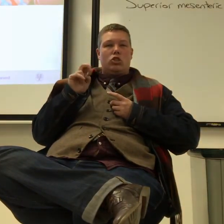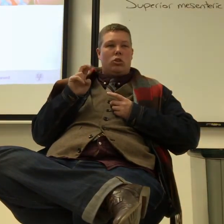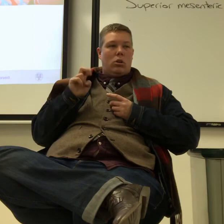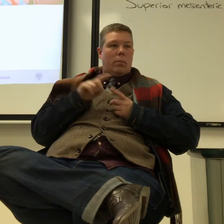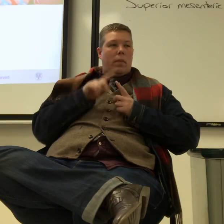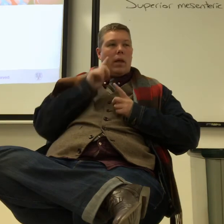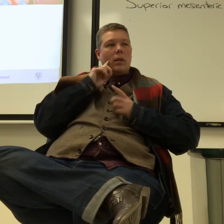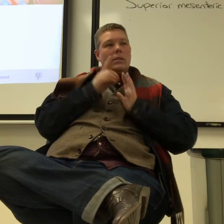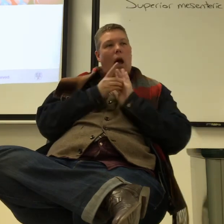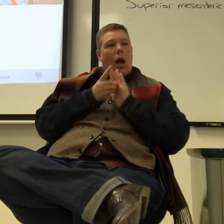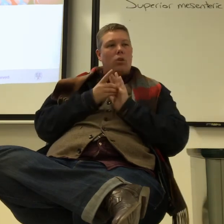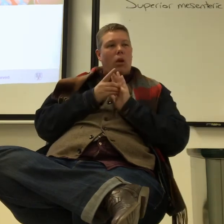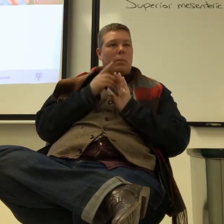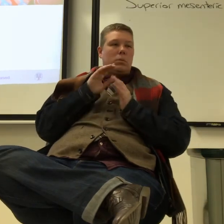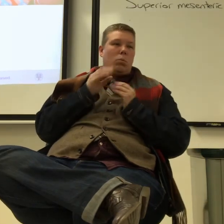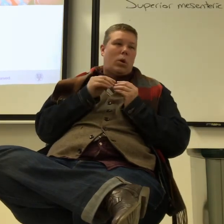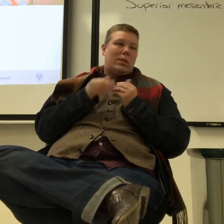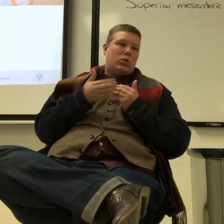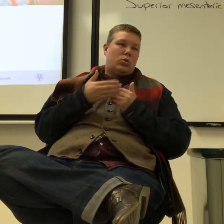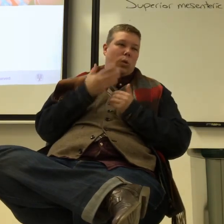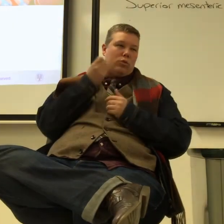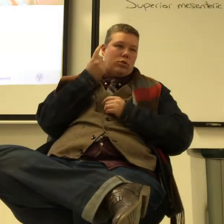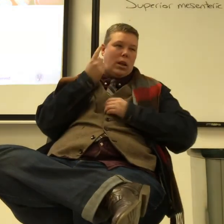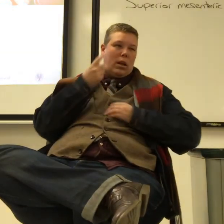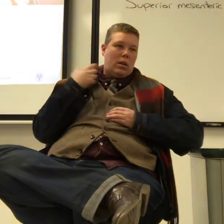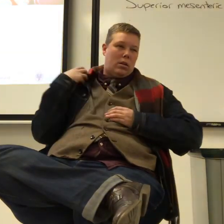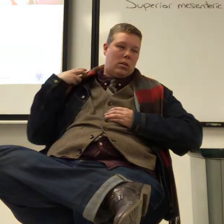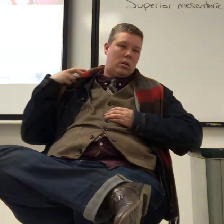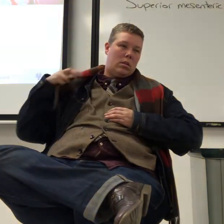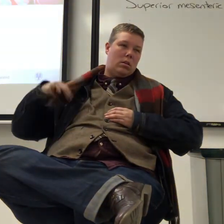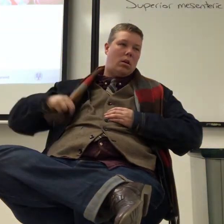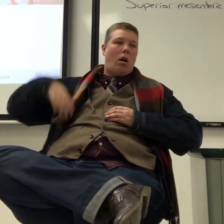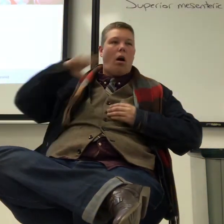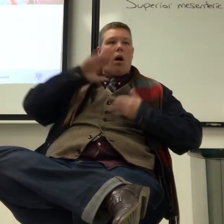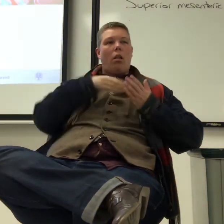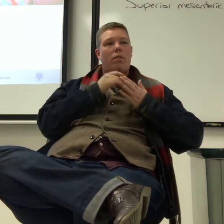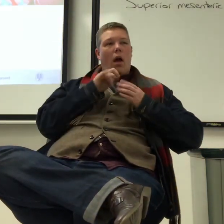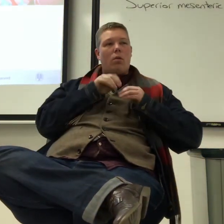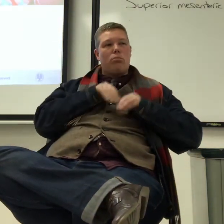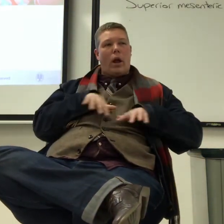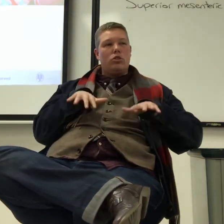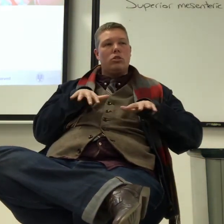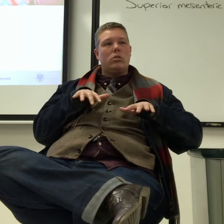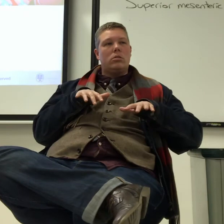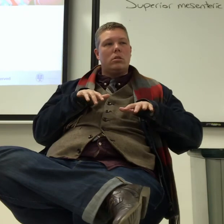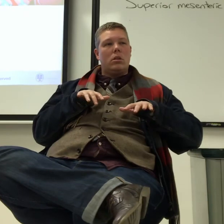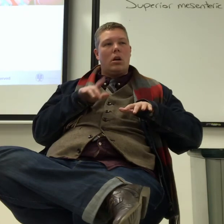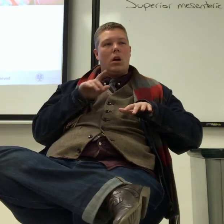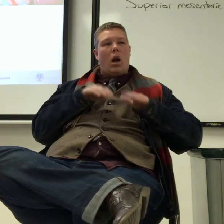diagram, it's easier to understand. And all these branches supply blood up to the left